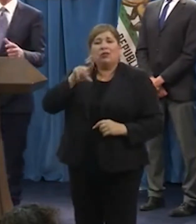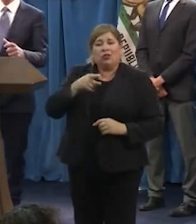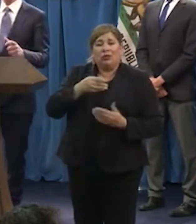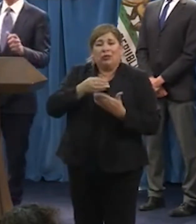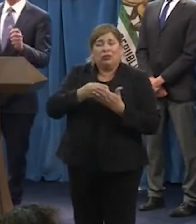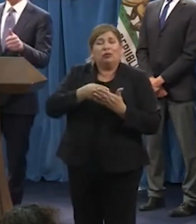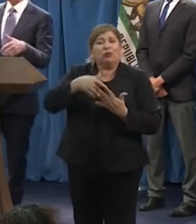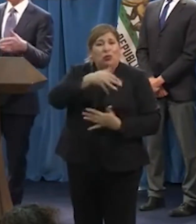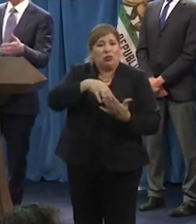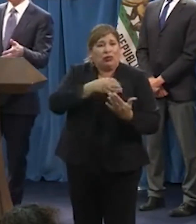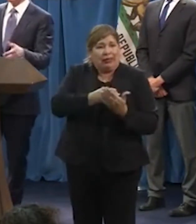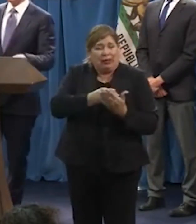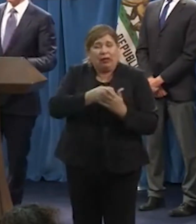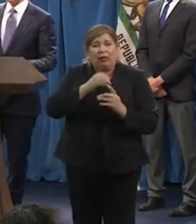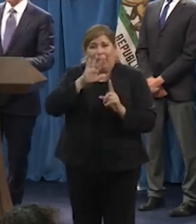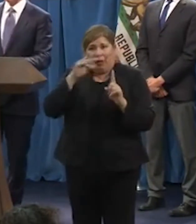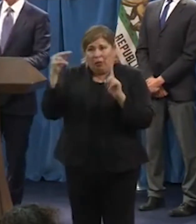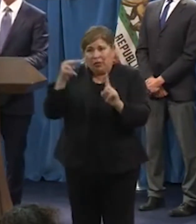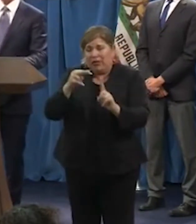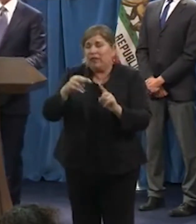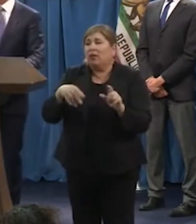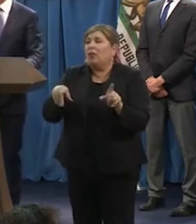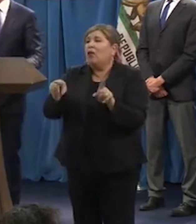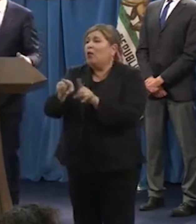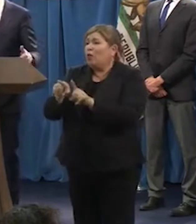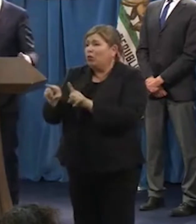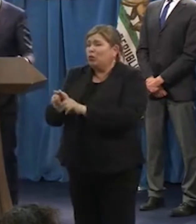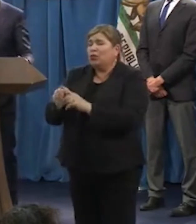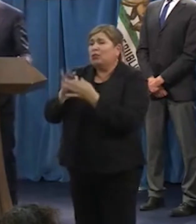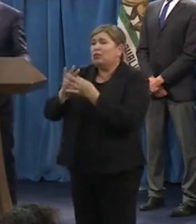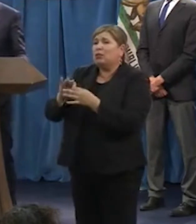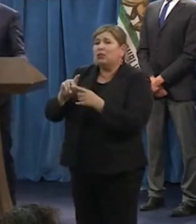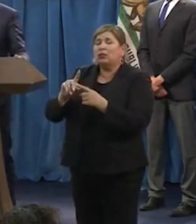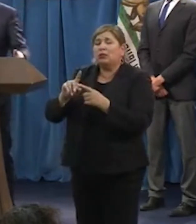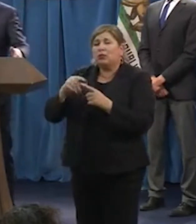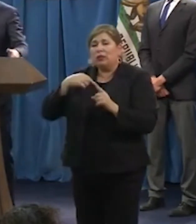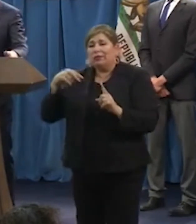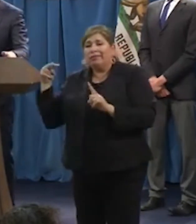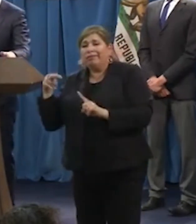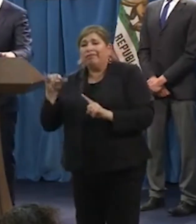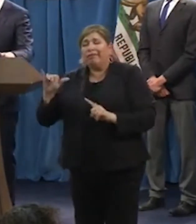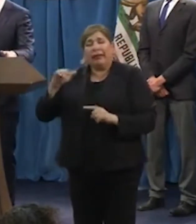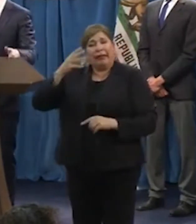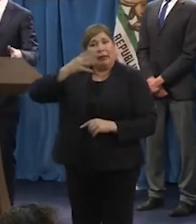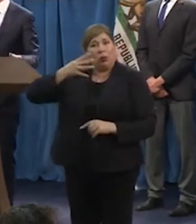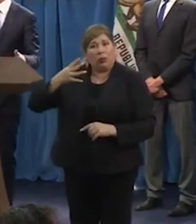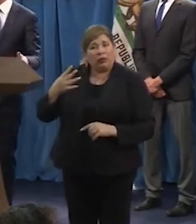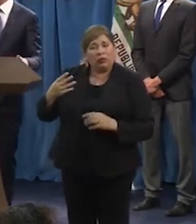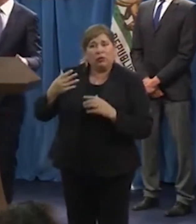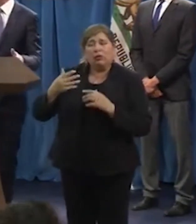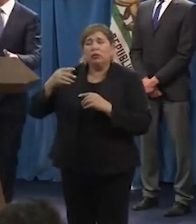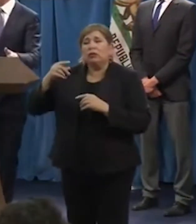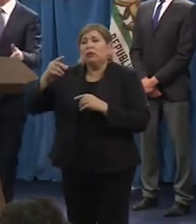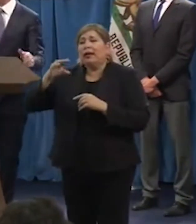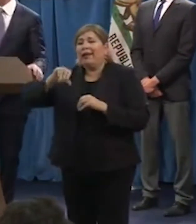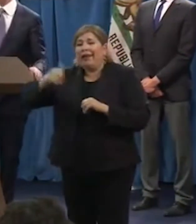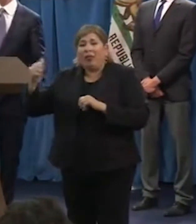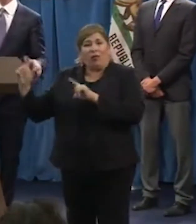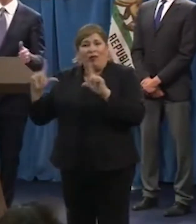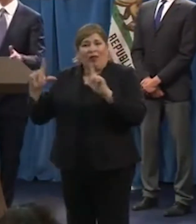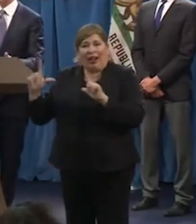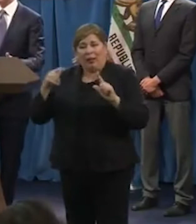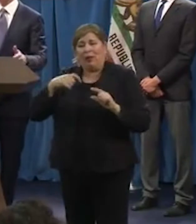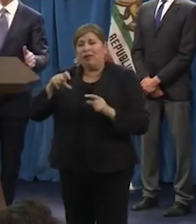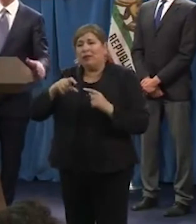socioeconomic perspective in the traditional terms, but also through the lens of immigration and other lens that we have to look